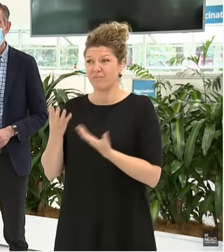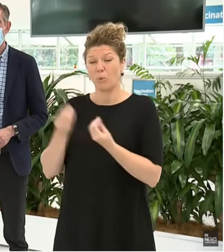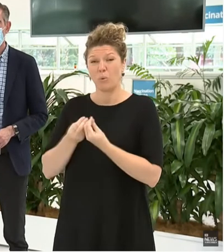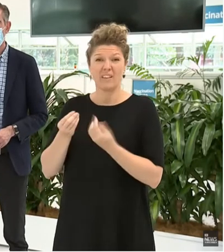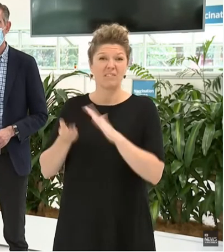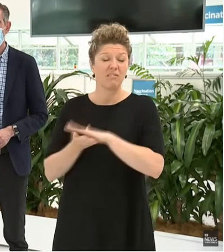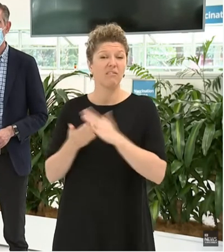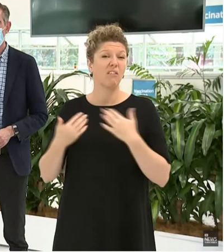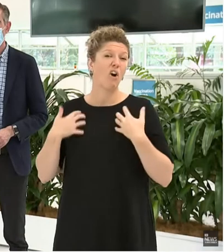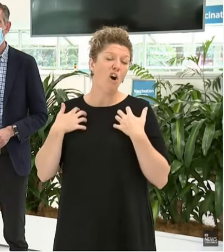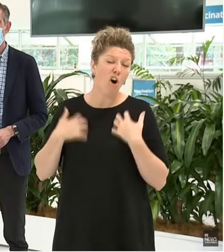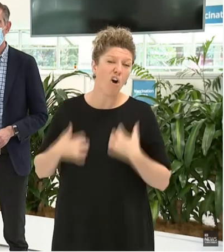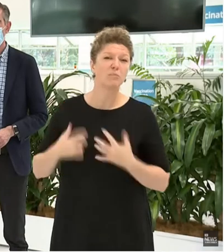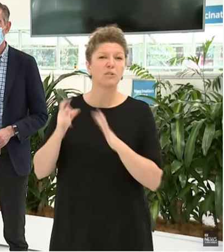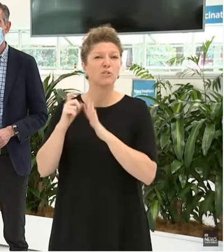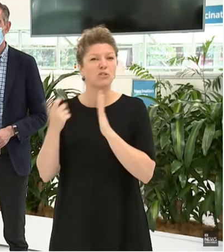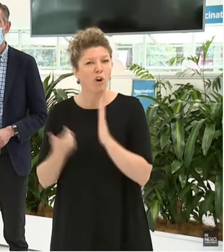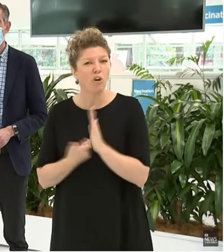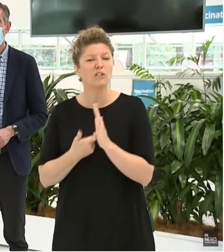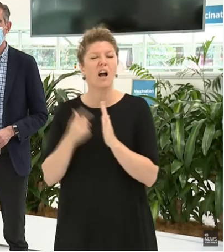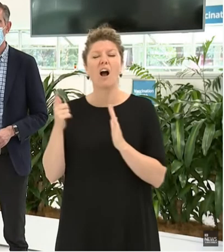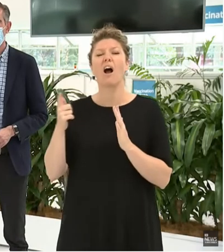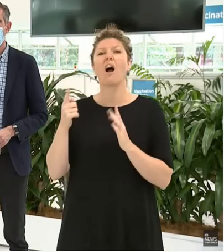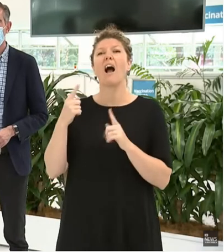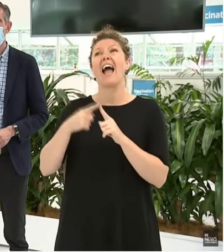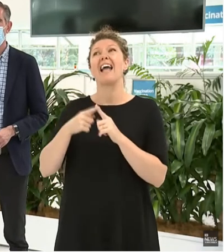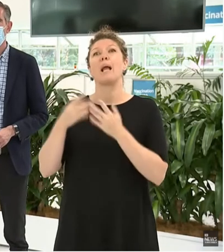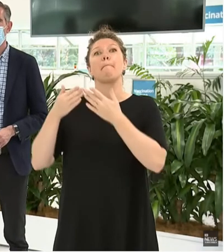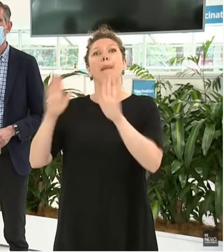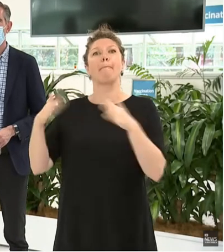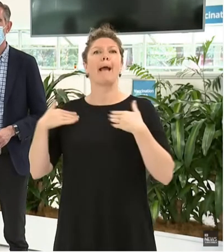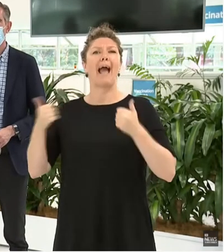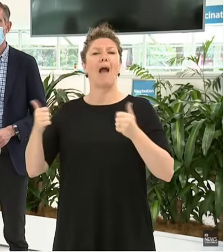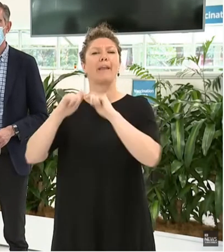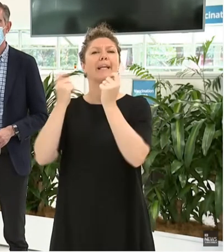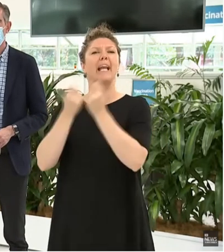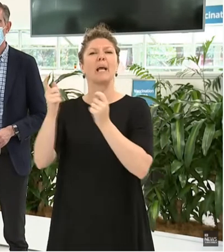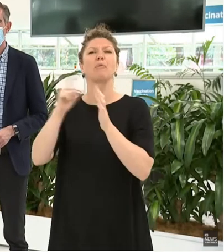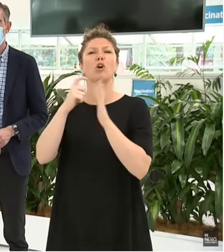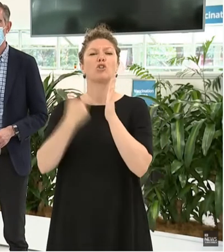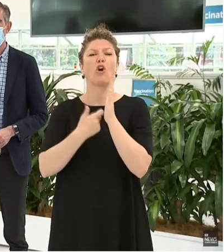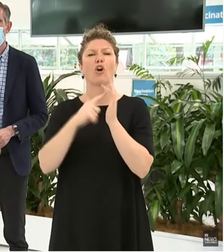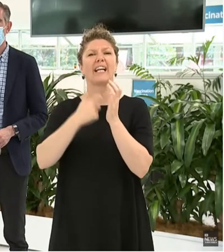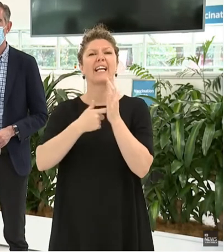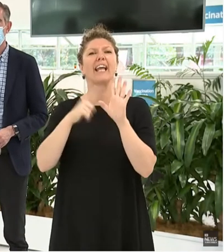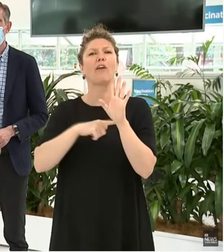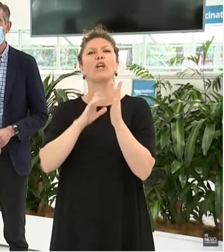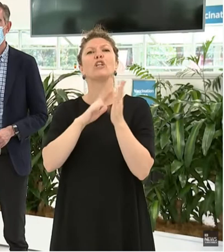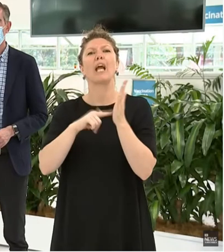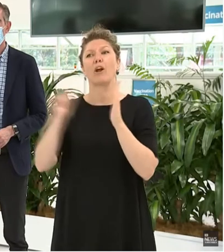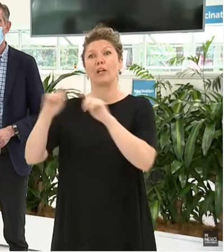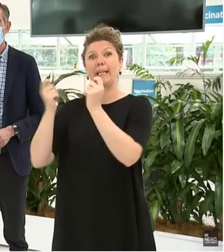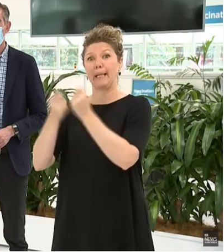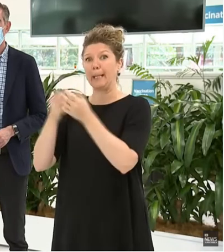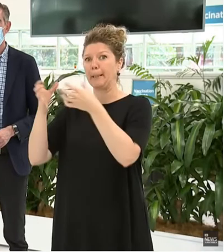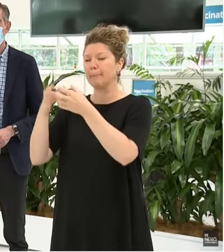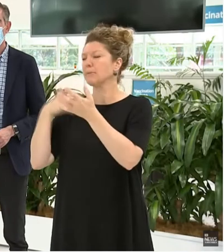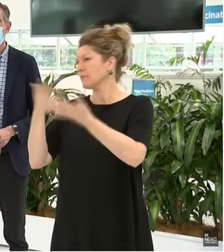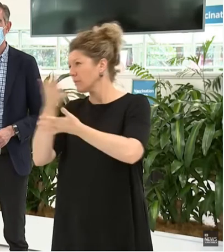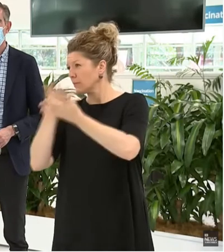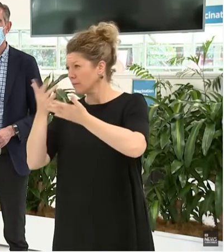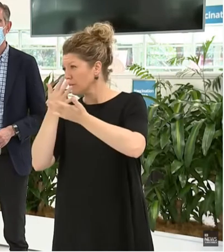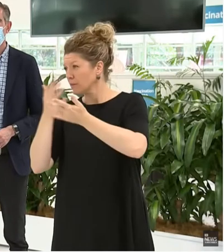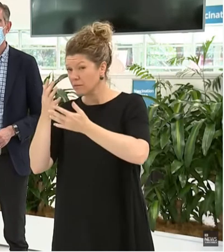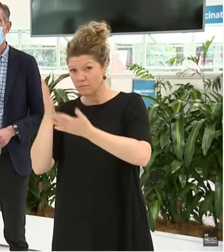the public health unit of health, so Dr Chant's team, but also the broader health team, about whether or not it's viable